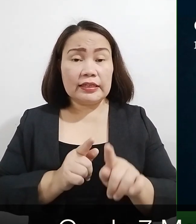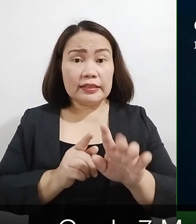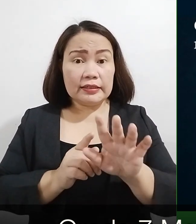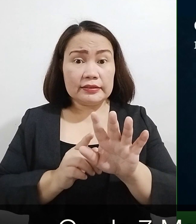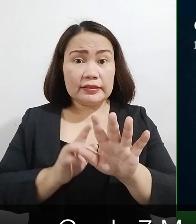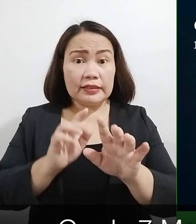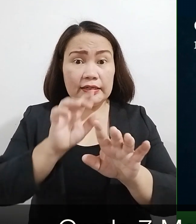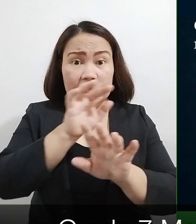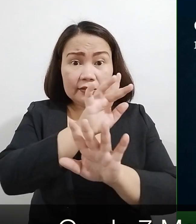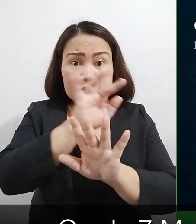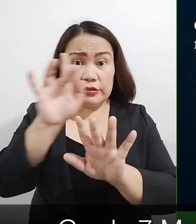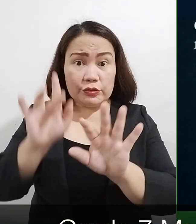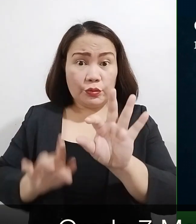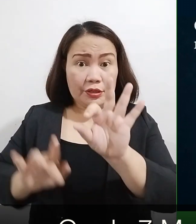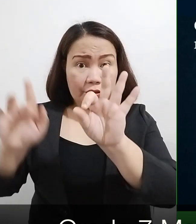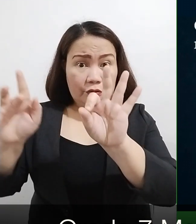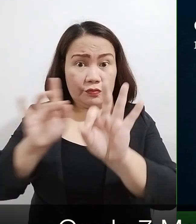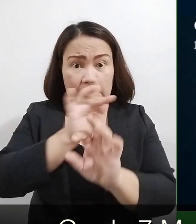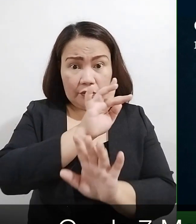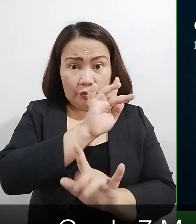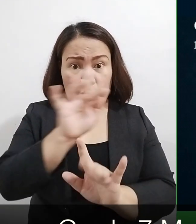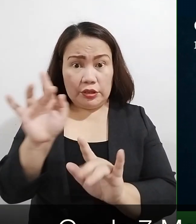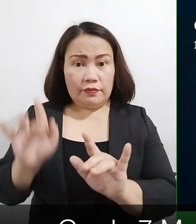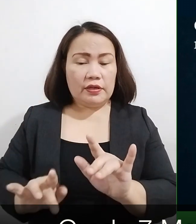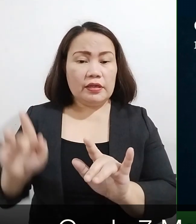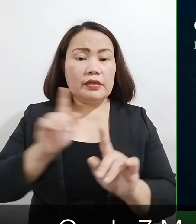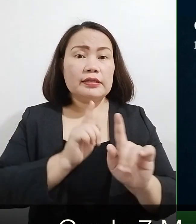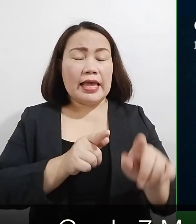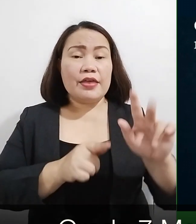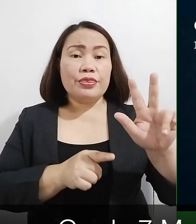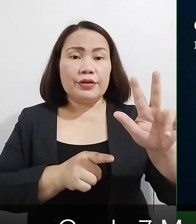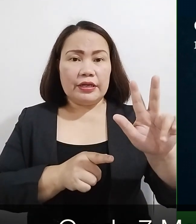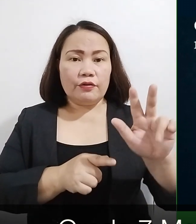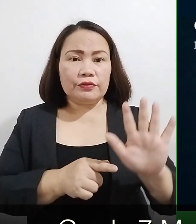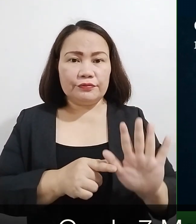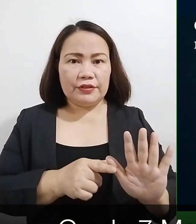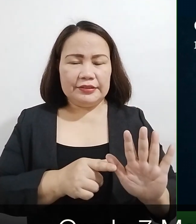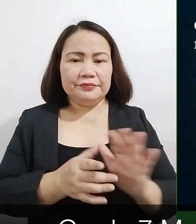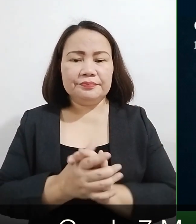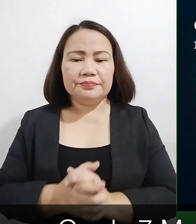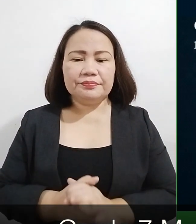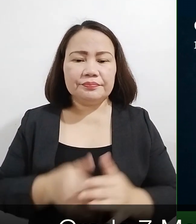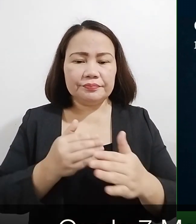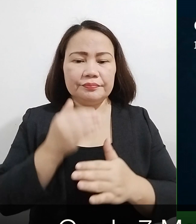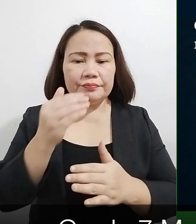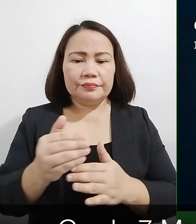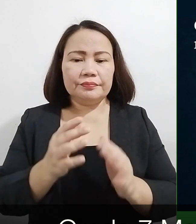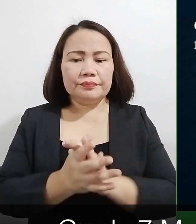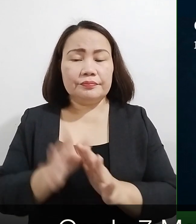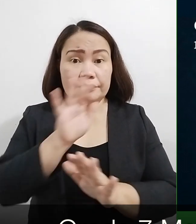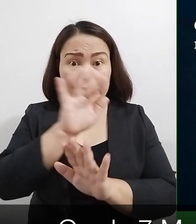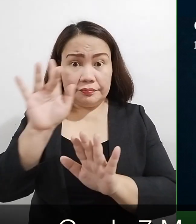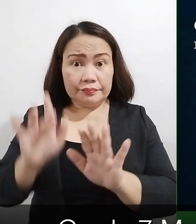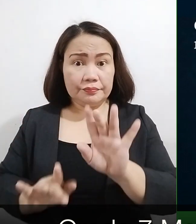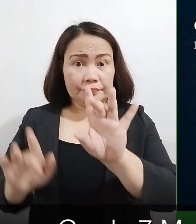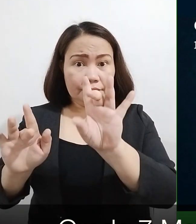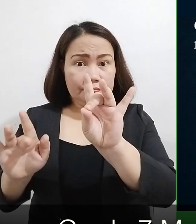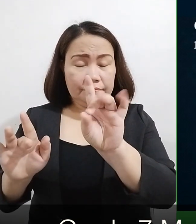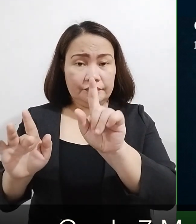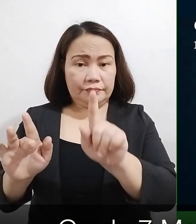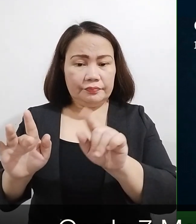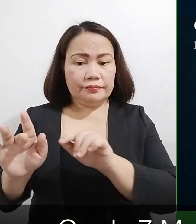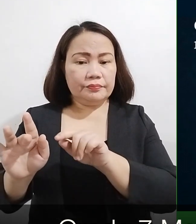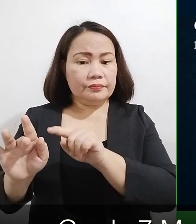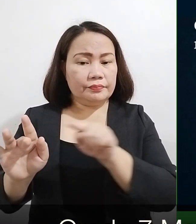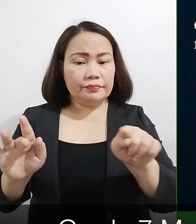the square root of 9 over 25 is 3 over 5. Next, I have square root of